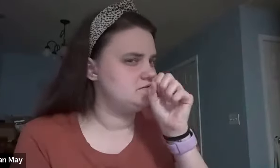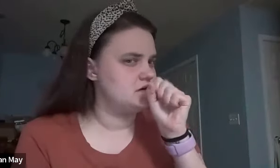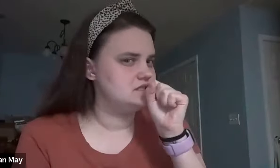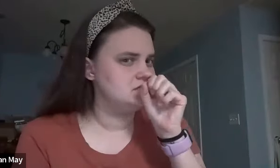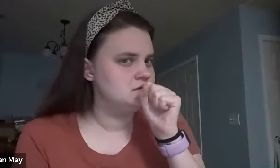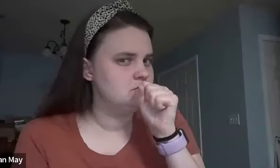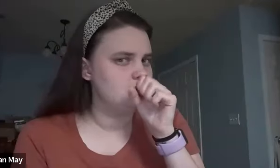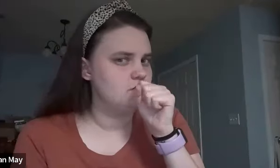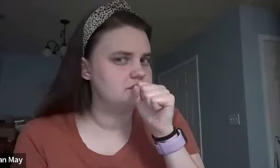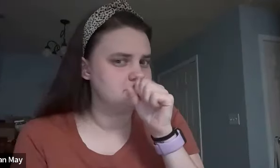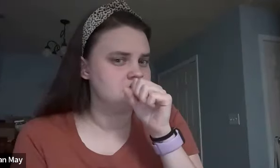front. Orange.